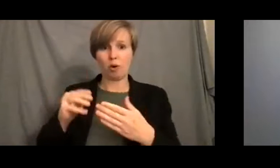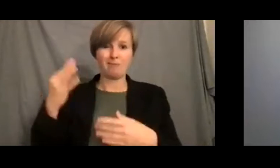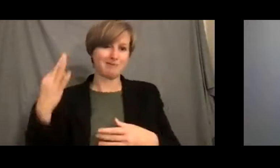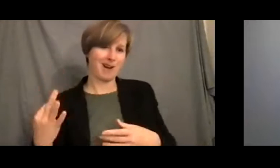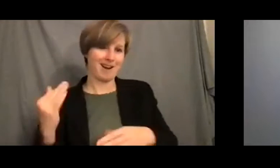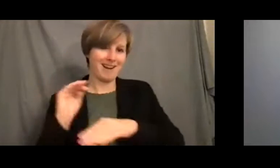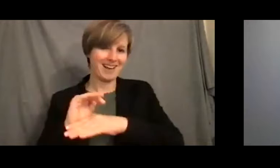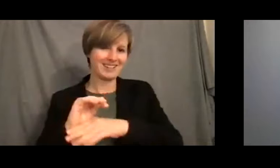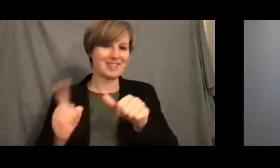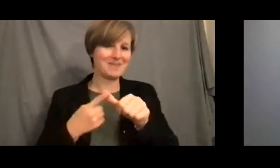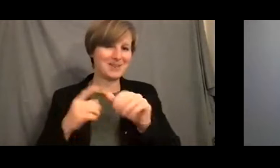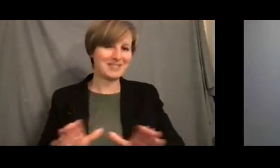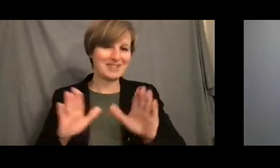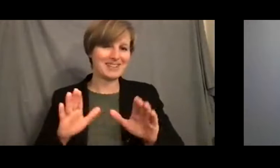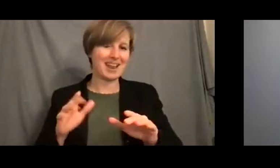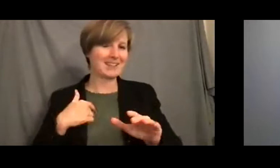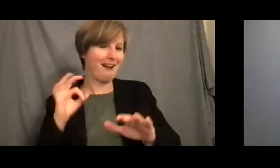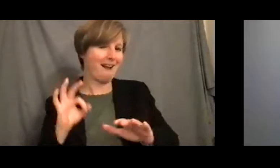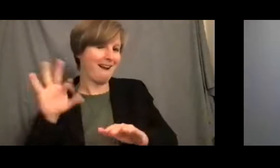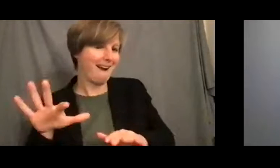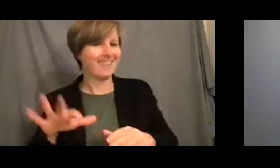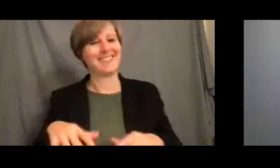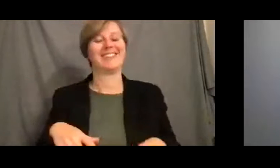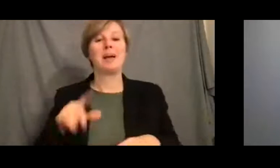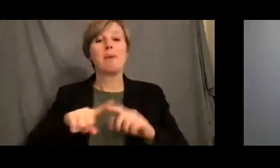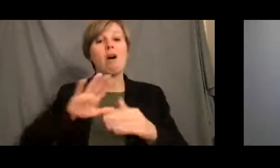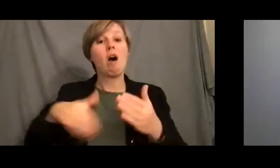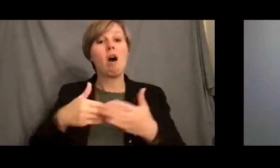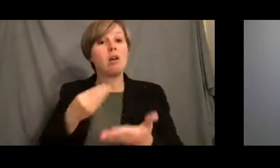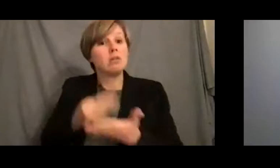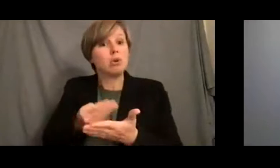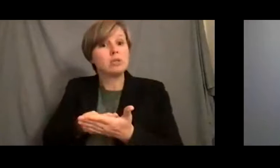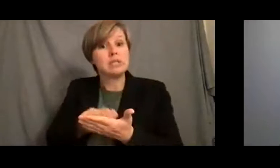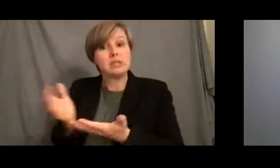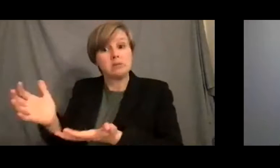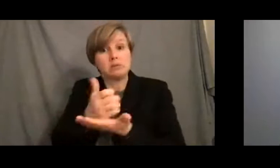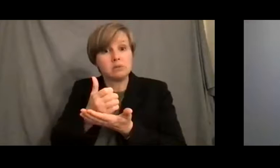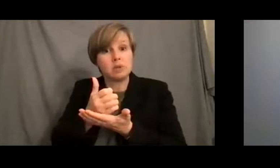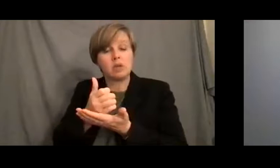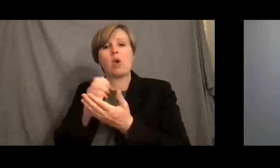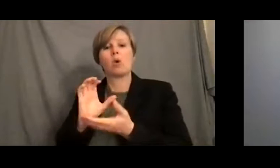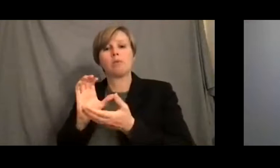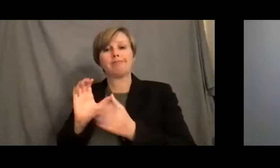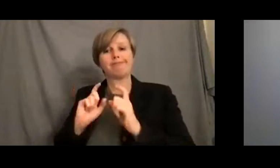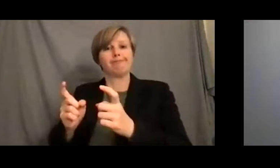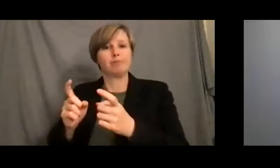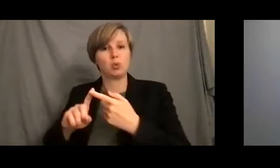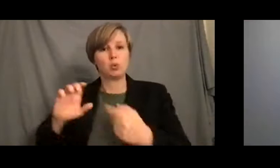and the first Sunday of the month. That's a shameless plug, sorry. But all proceeds go to charity. And a lot of our